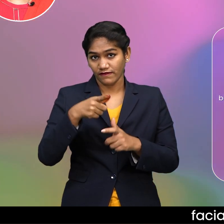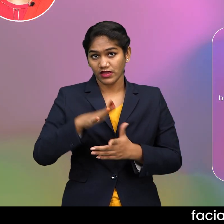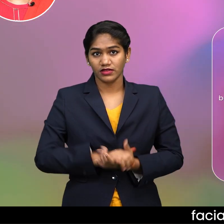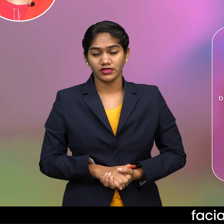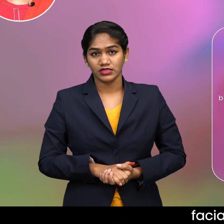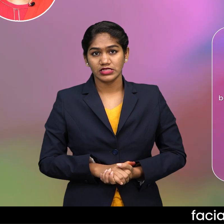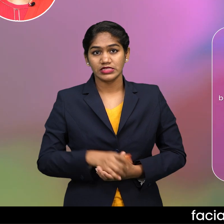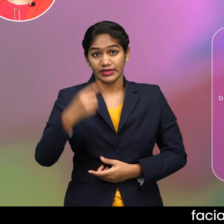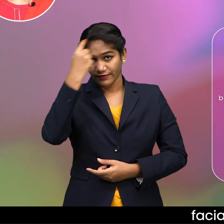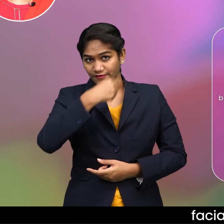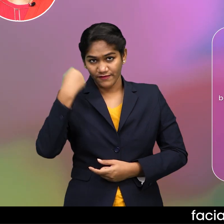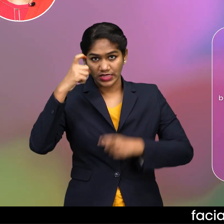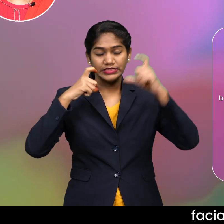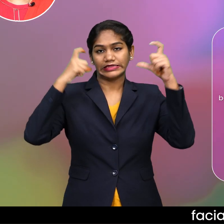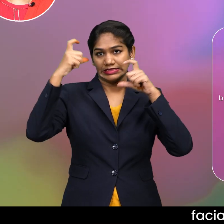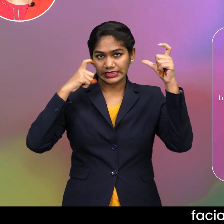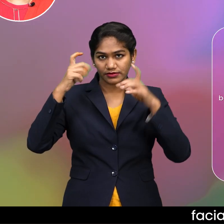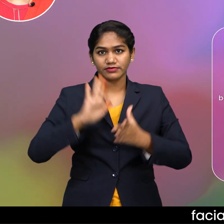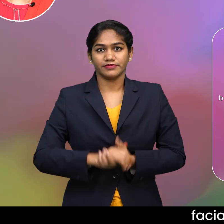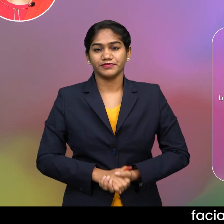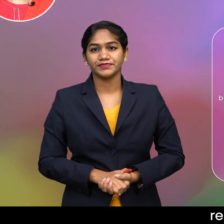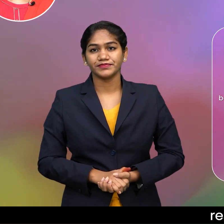facial expression,